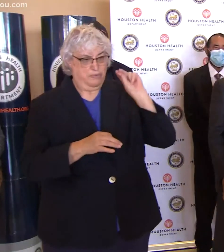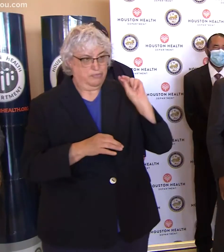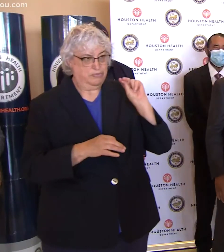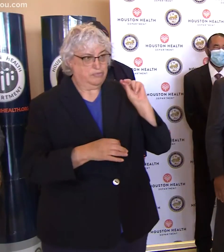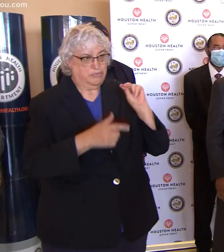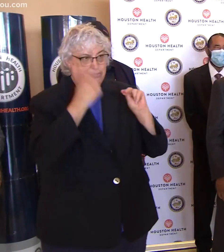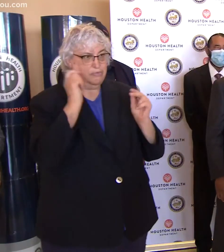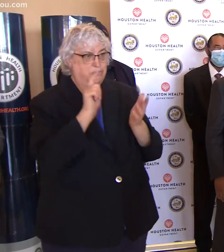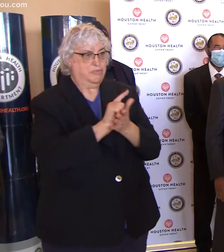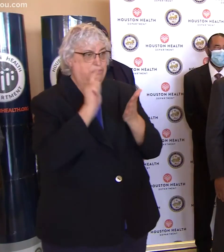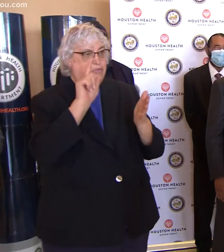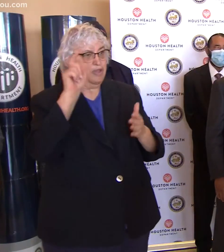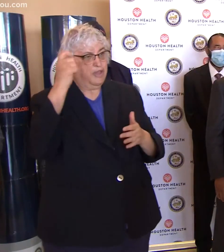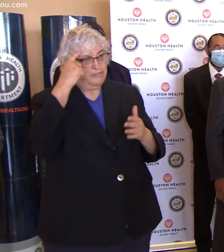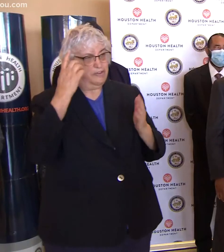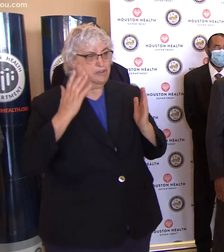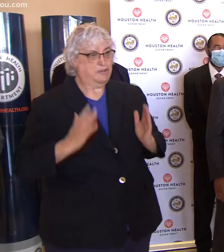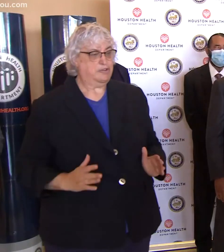because it would violate the governor's